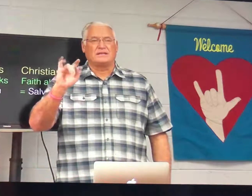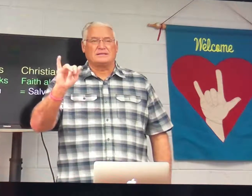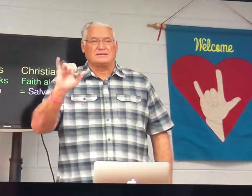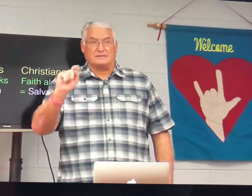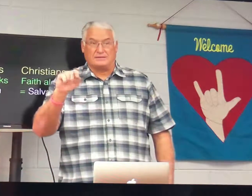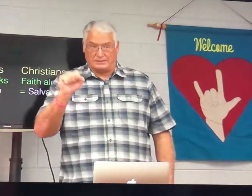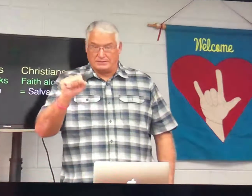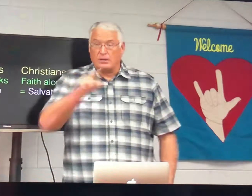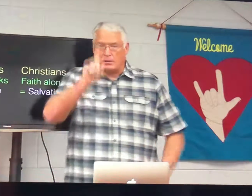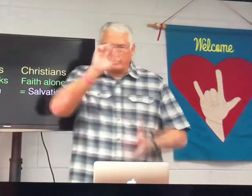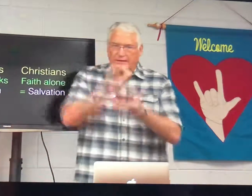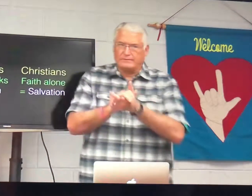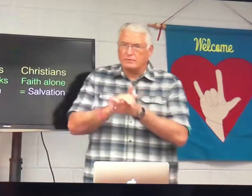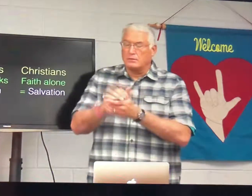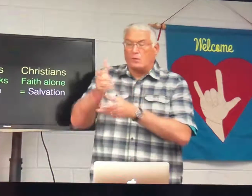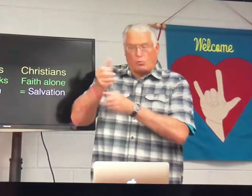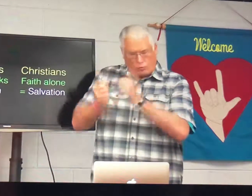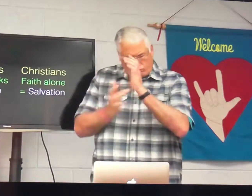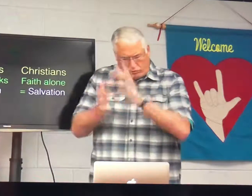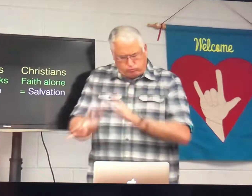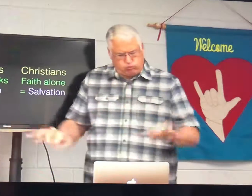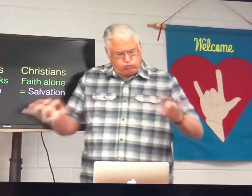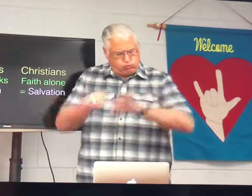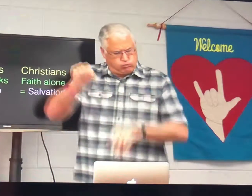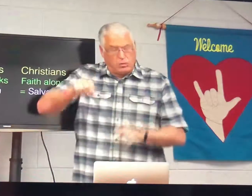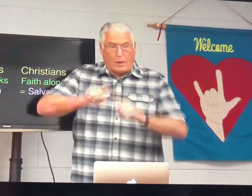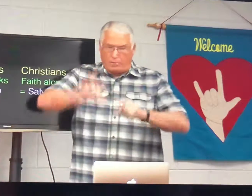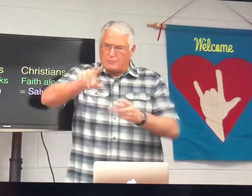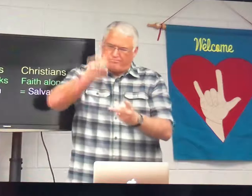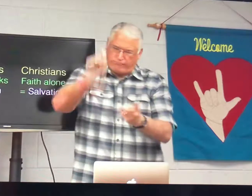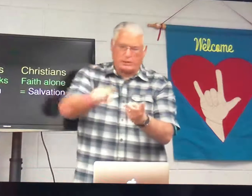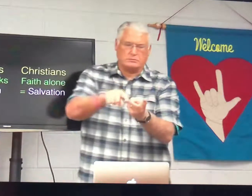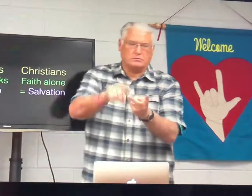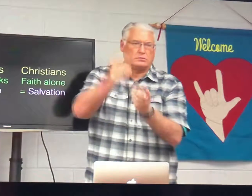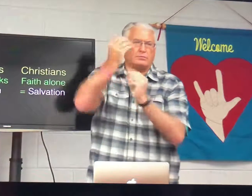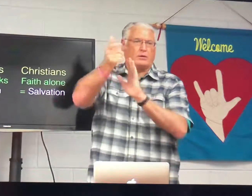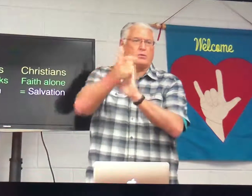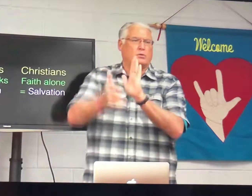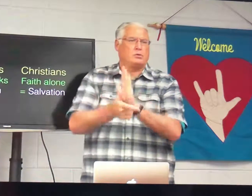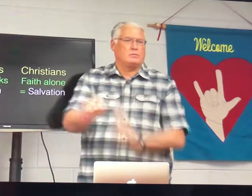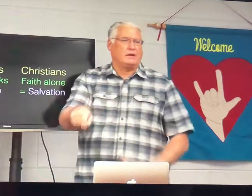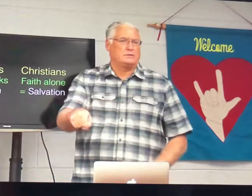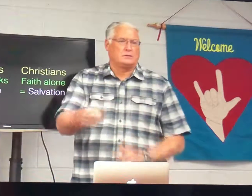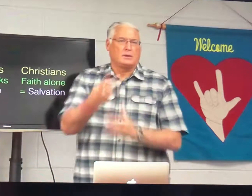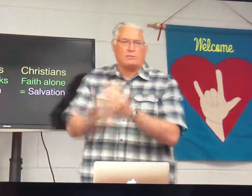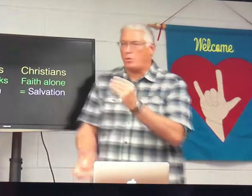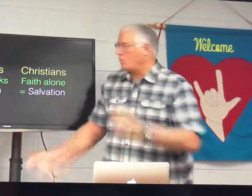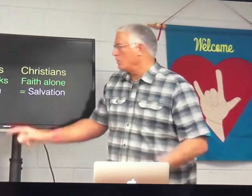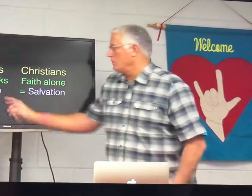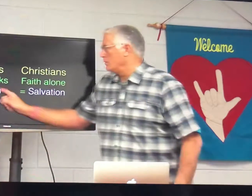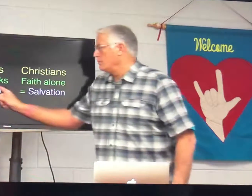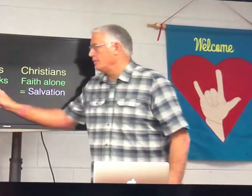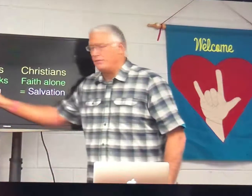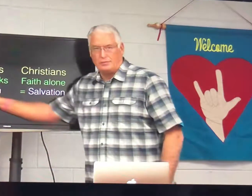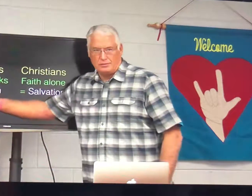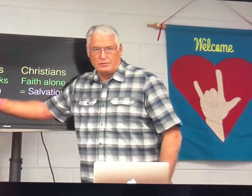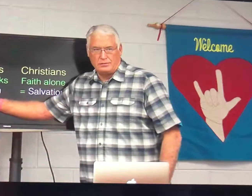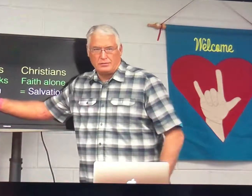hitting 6th in front of Danny Echeverria, with Michael Perez, the catcher, coming over in the trade, and he'll make